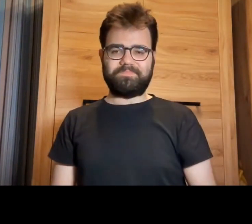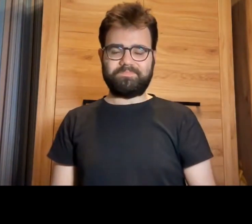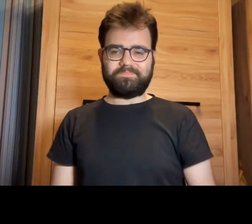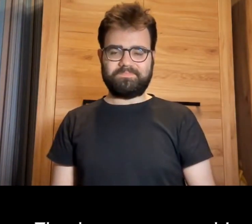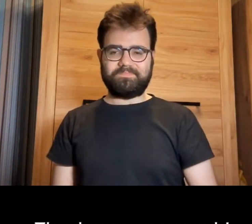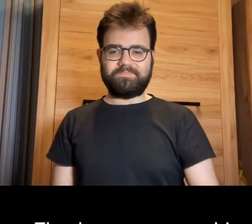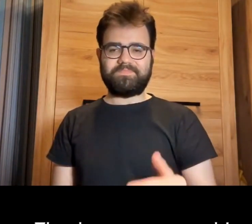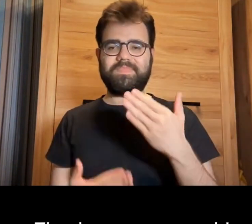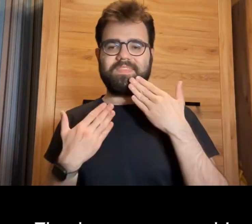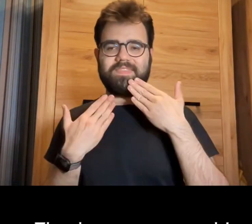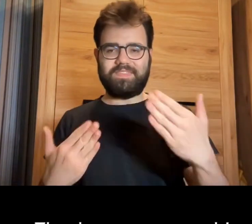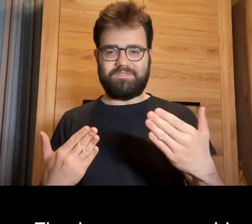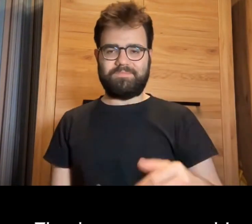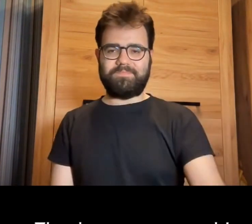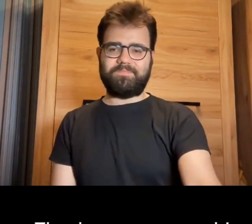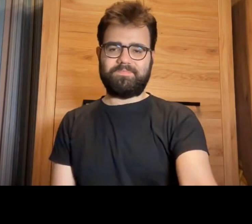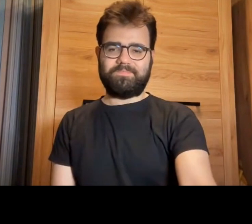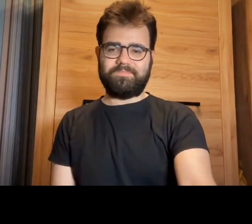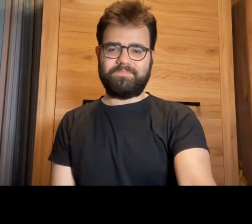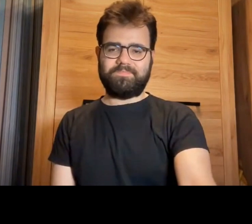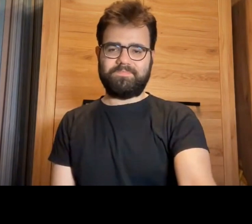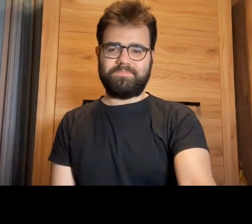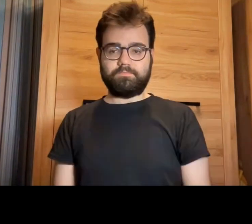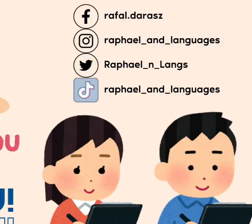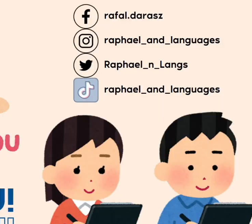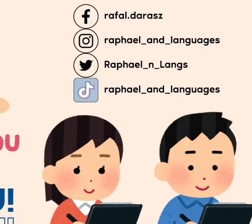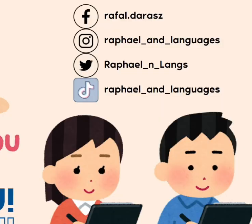ask me some questions, and thank you very much.